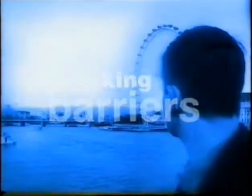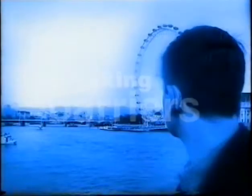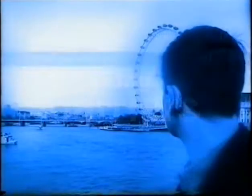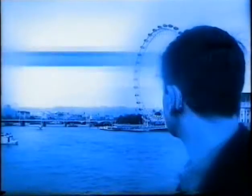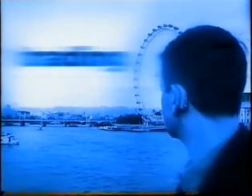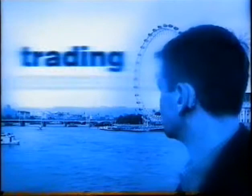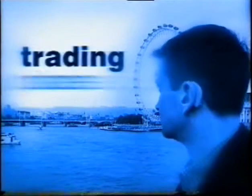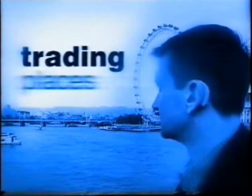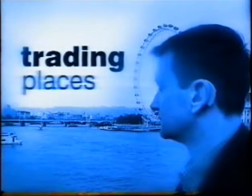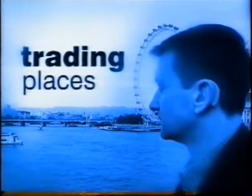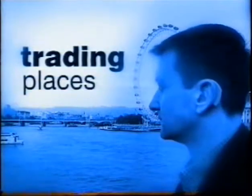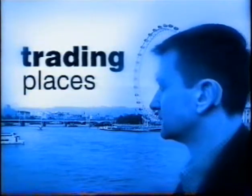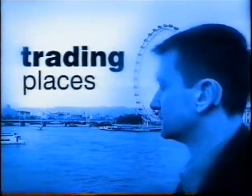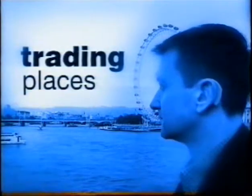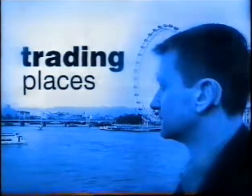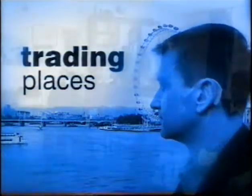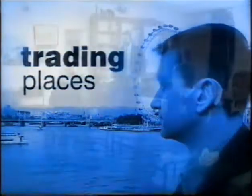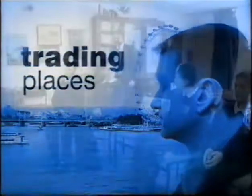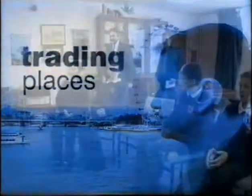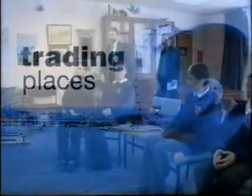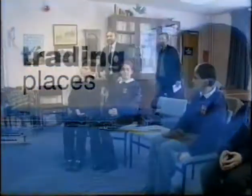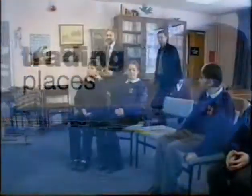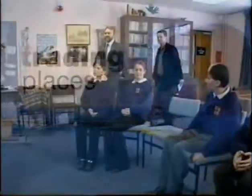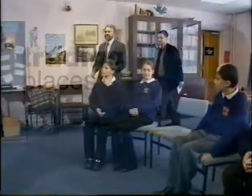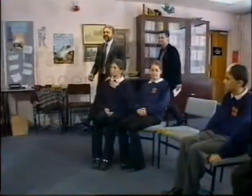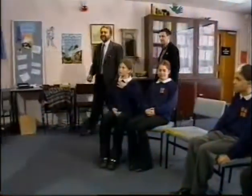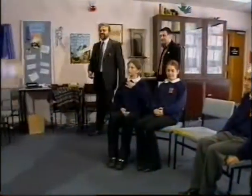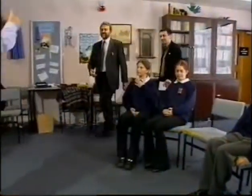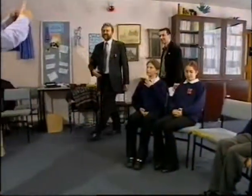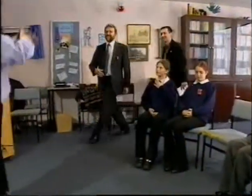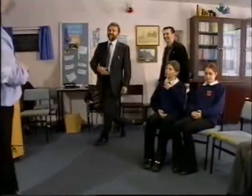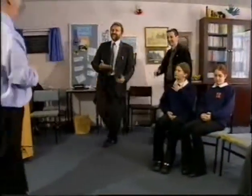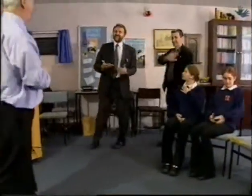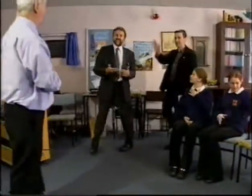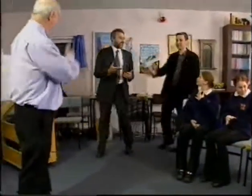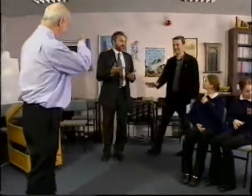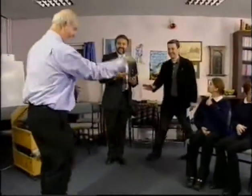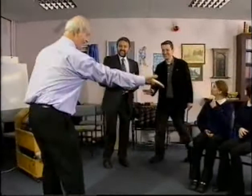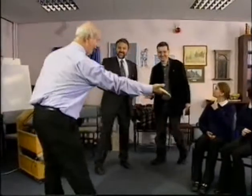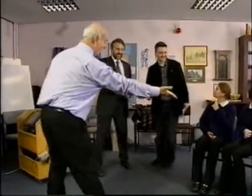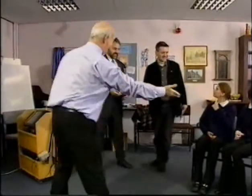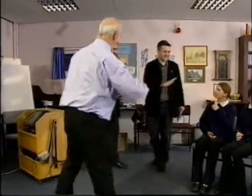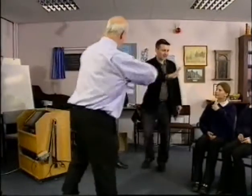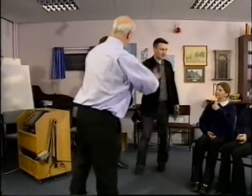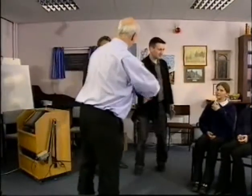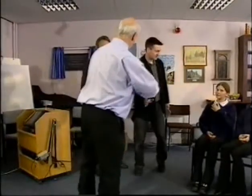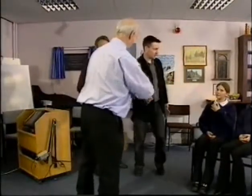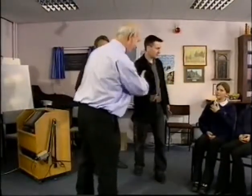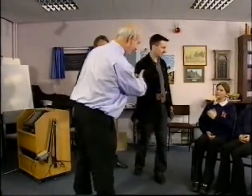echoes of my mind. The radio presenter Graham Mack is experiencing life without hearing, so he can explore